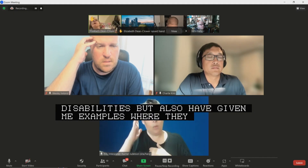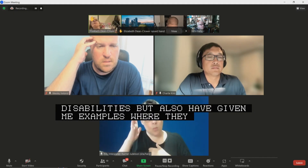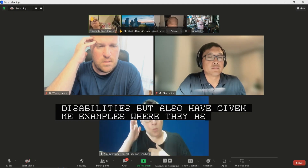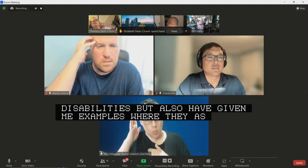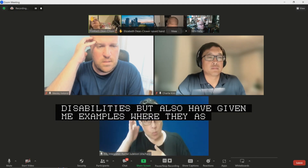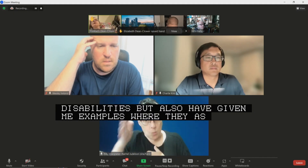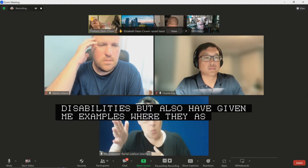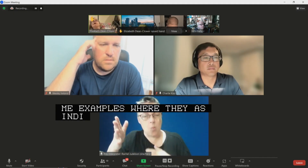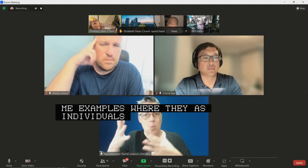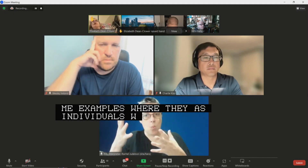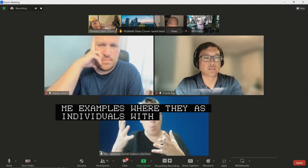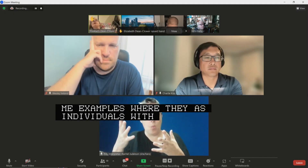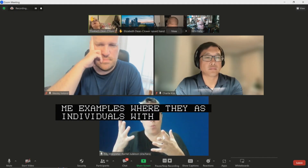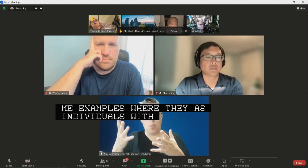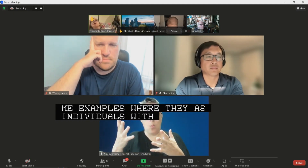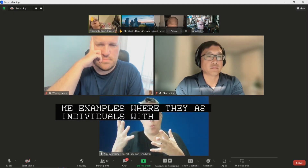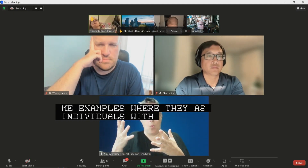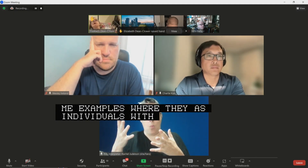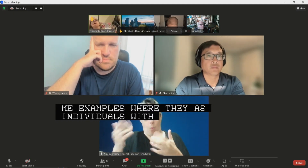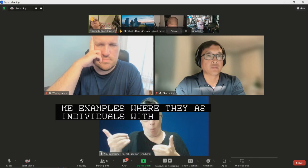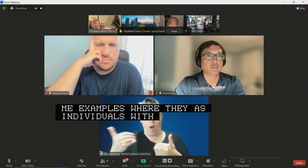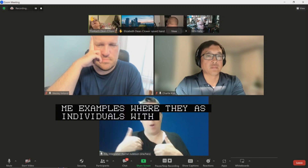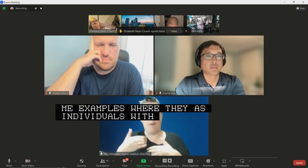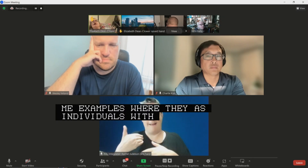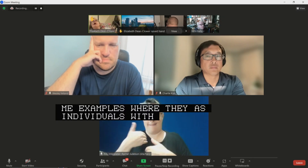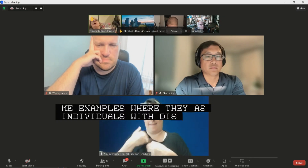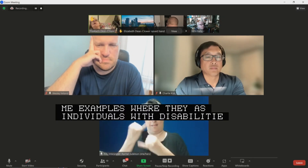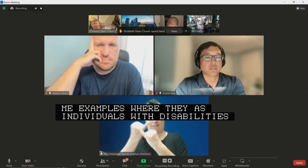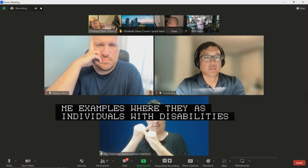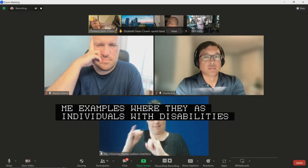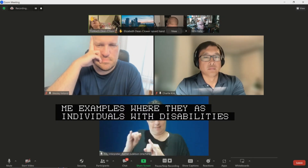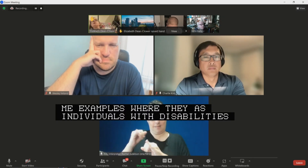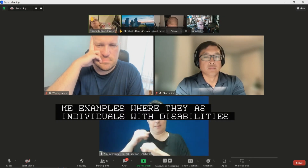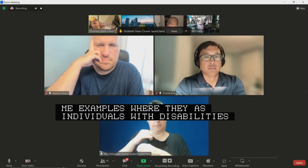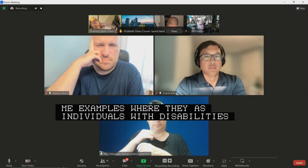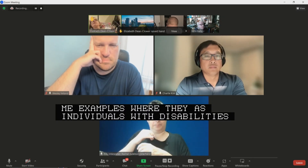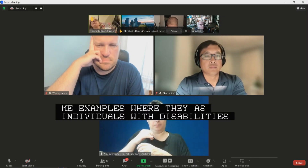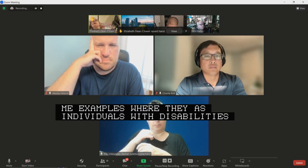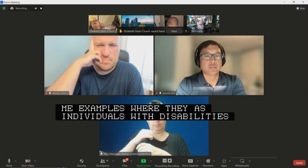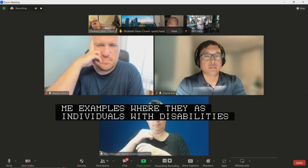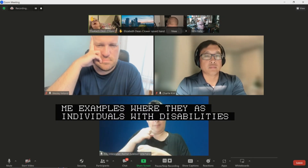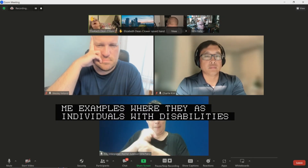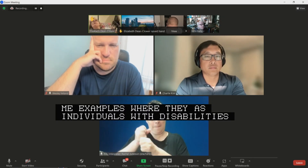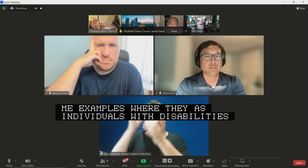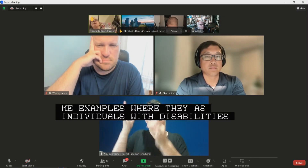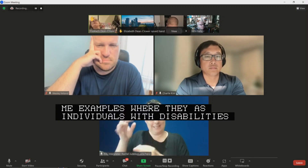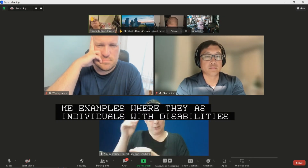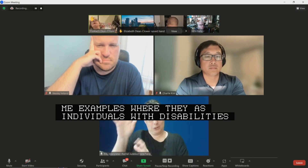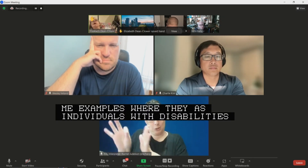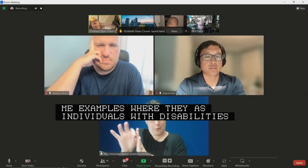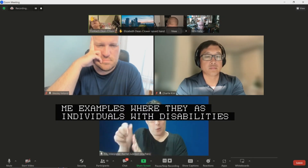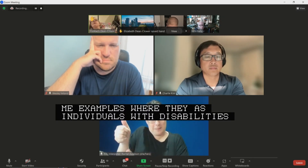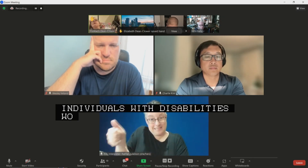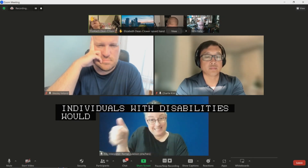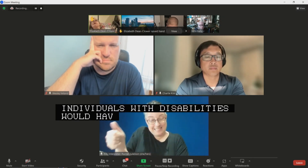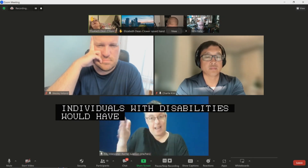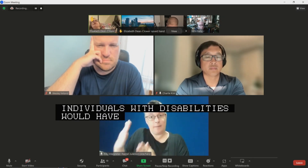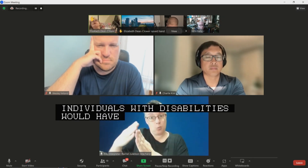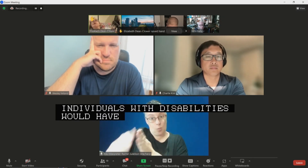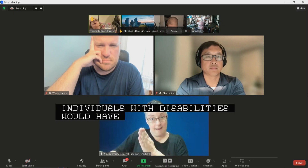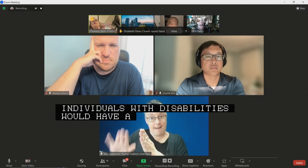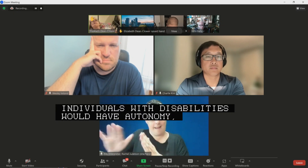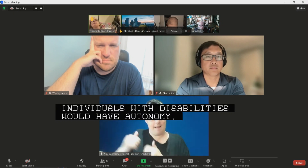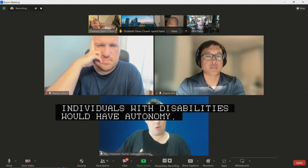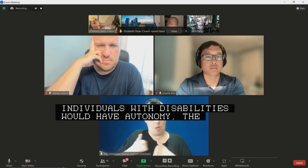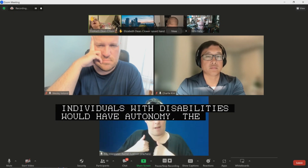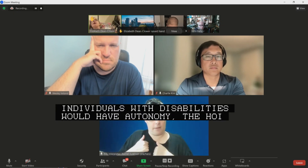have the autonomy, the choice to possibly end